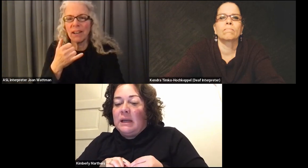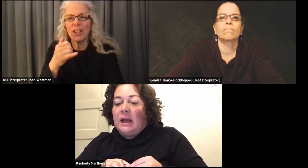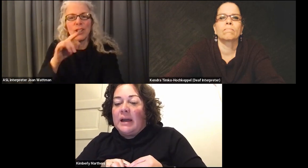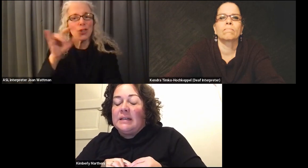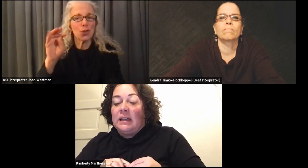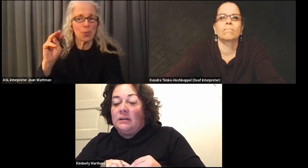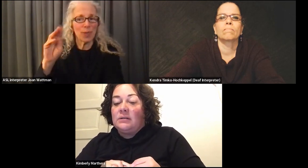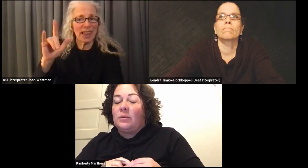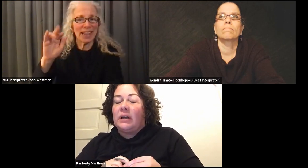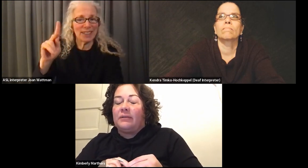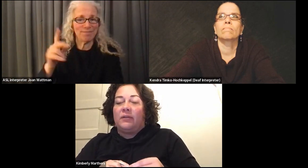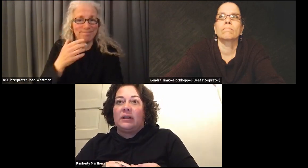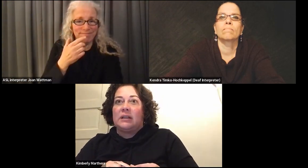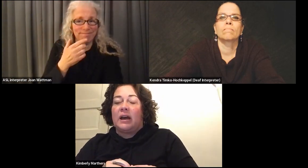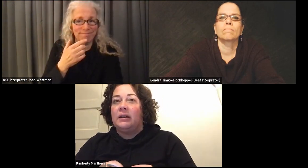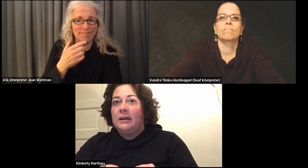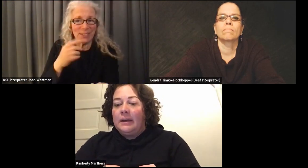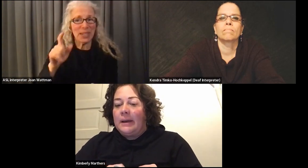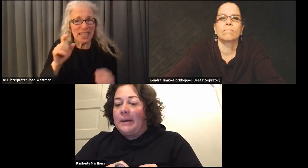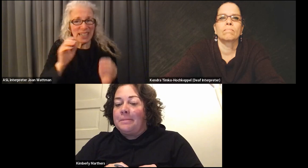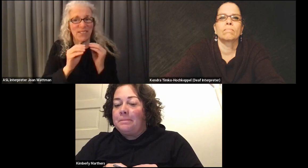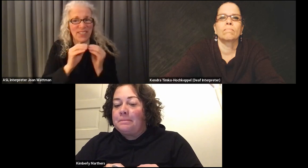link meeting ID, so we're gonna have to fix that.